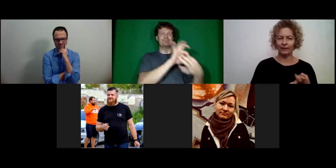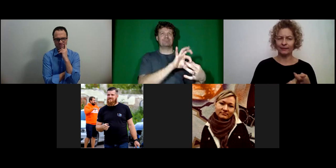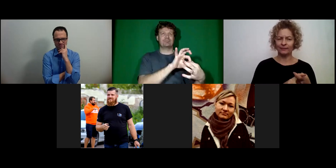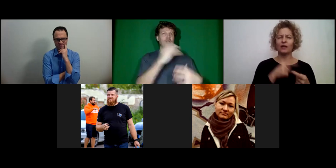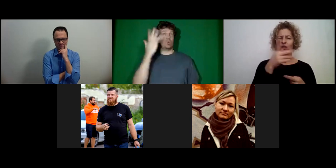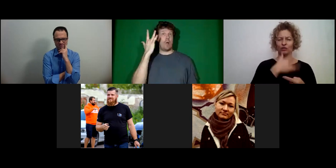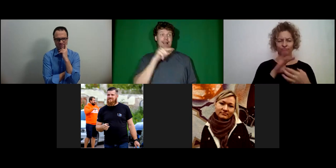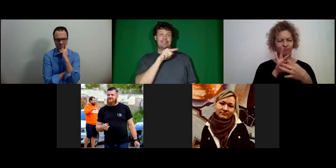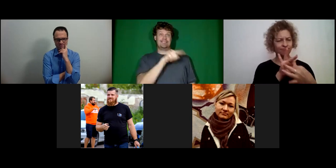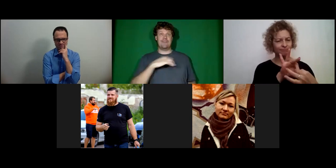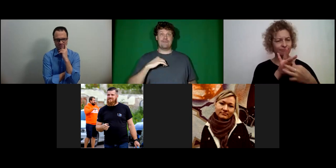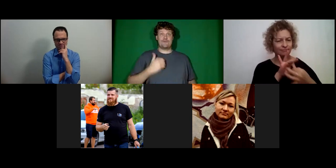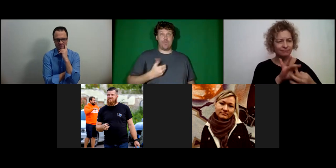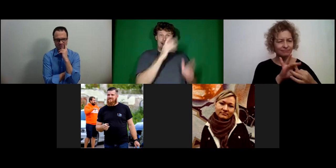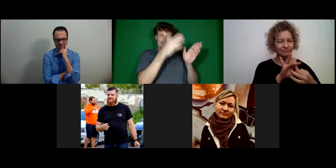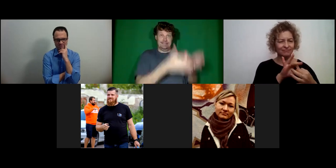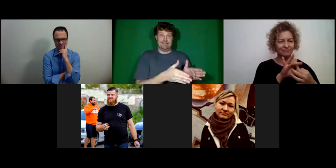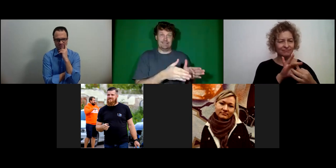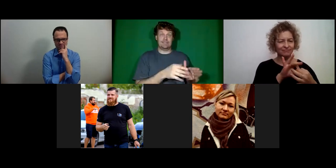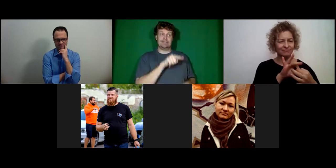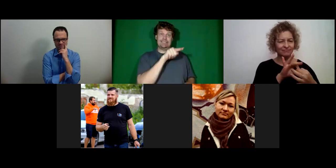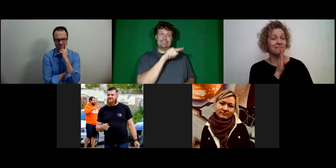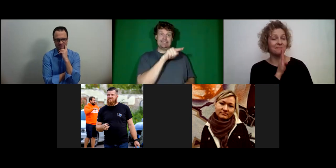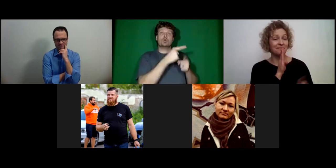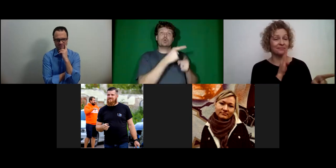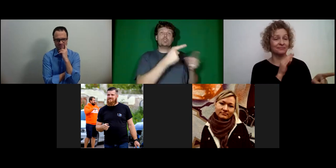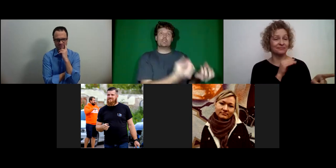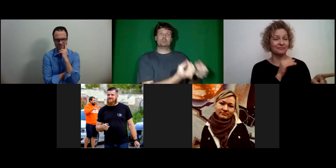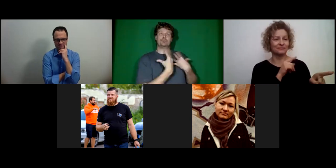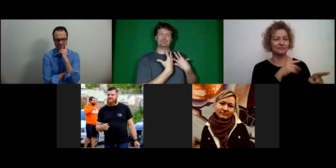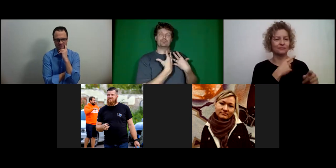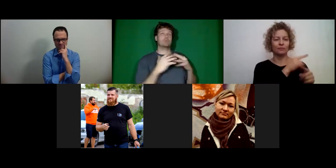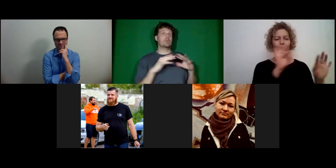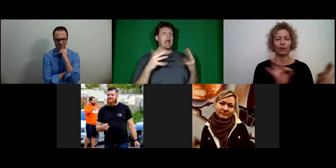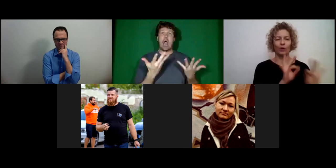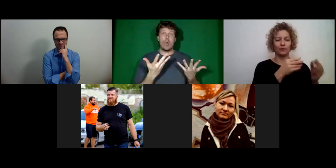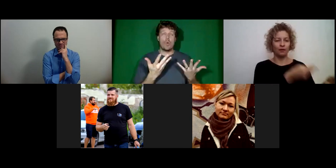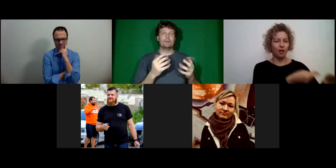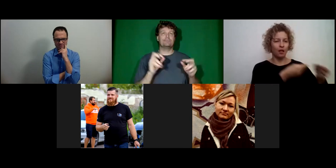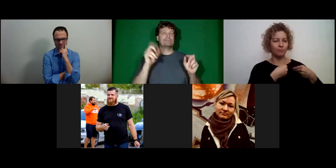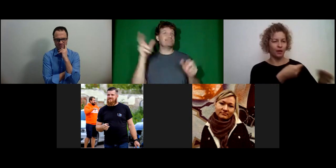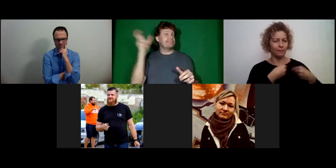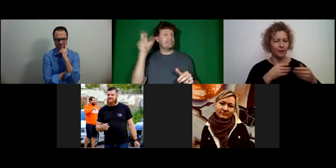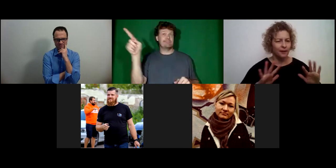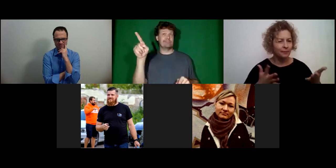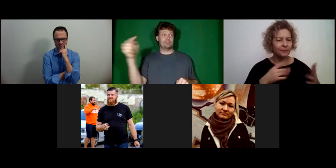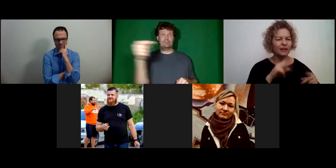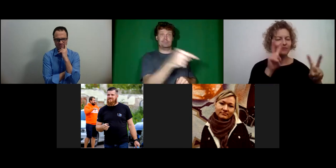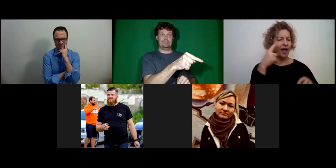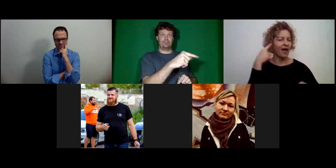believe it in your heart and believe in me and believe in us. And Maya also,